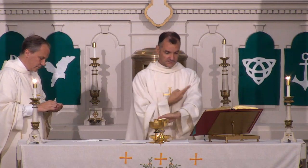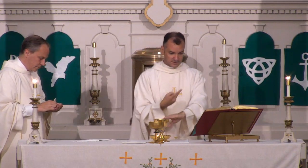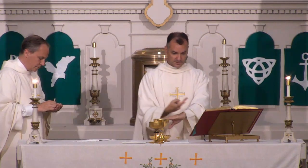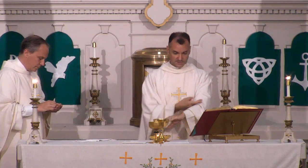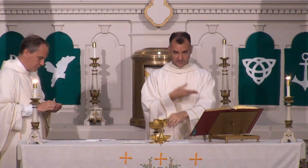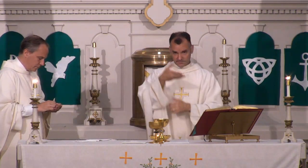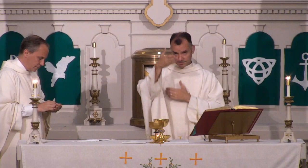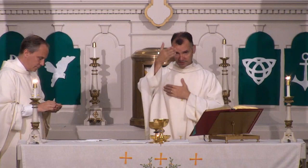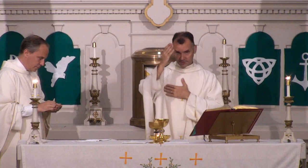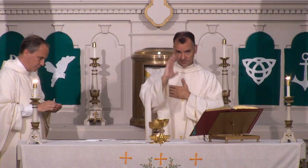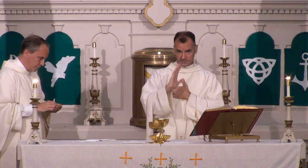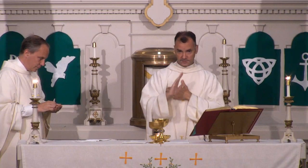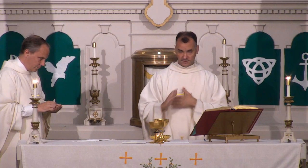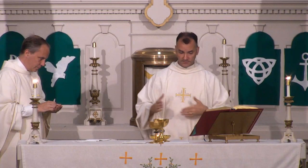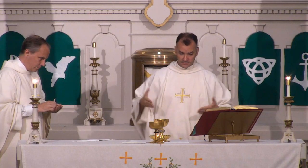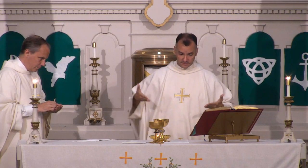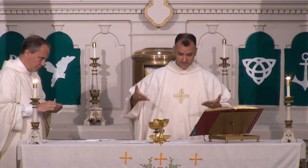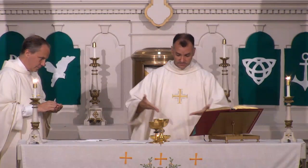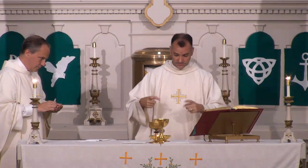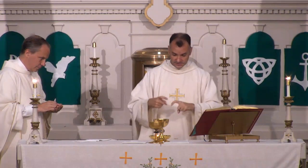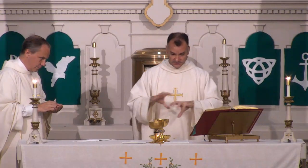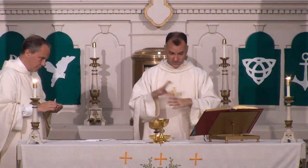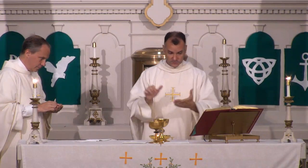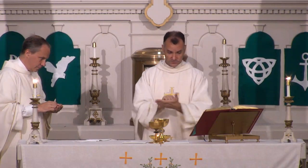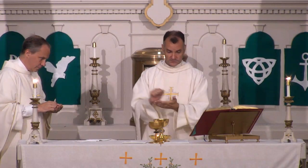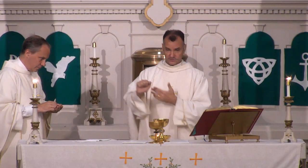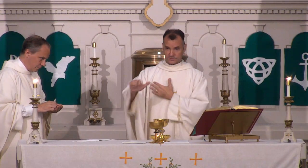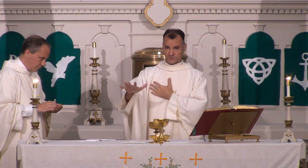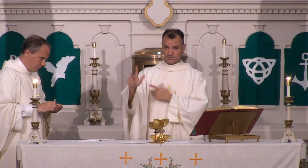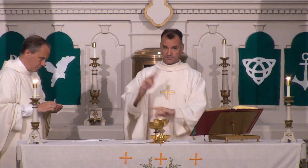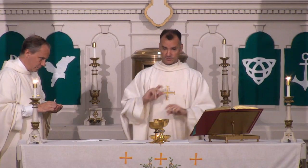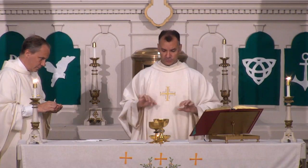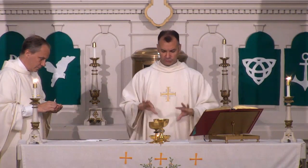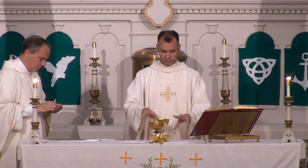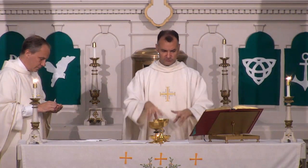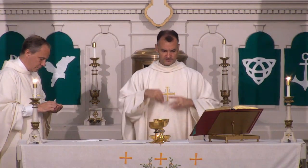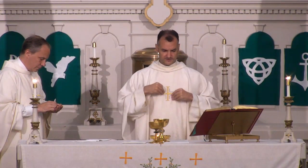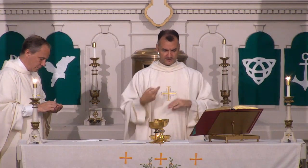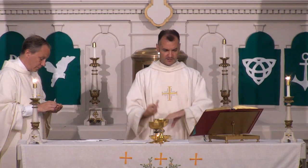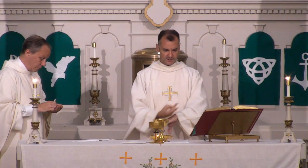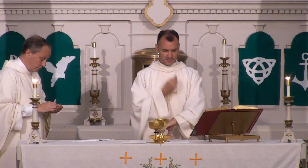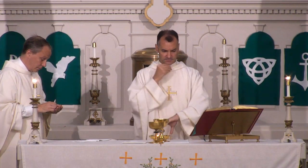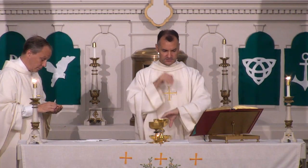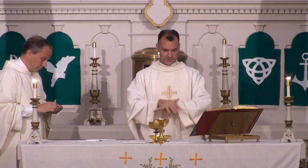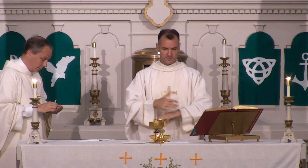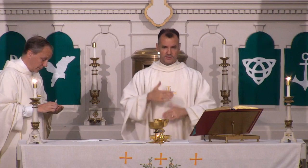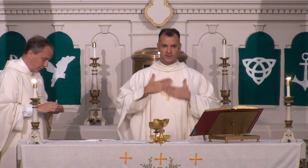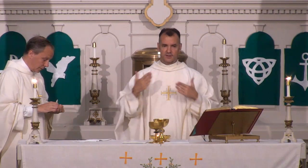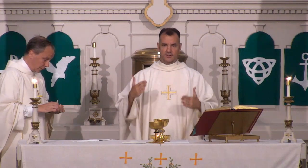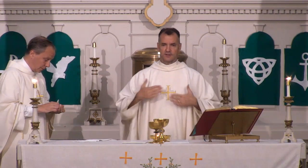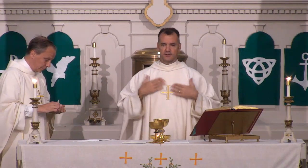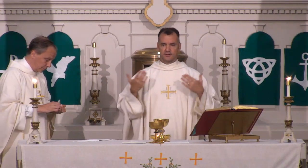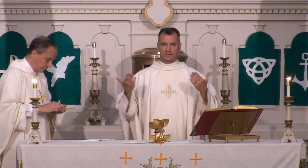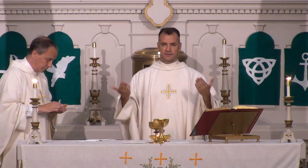Behold the Lamb of God. Behold him who takes away the sins of the world. Blessed are those called to the supper of the